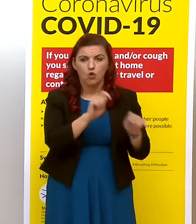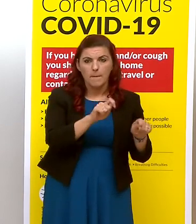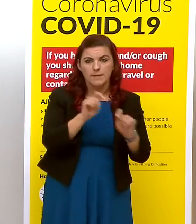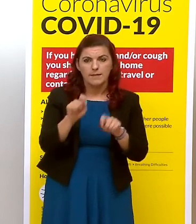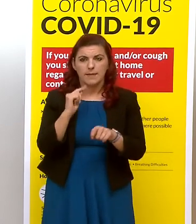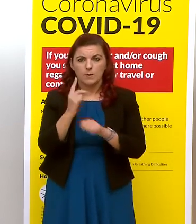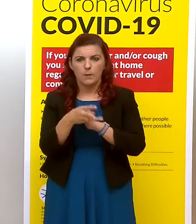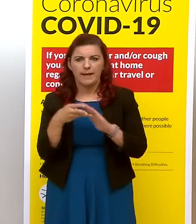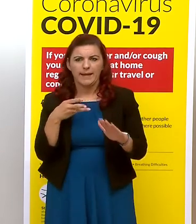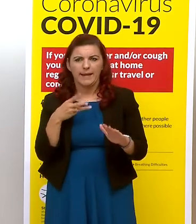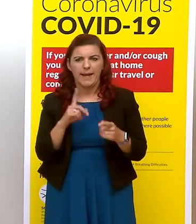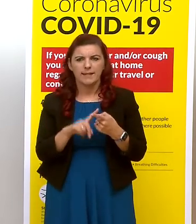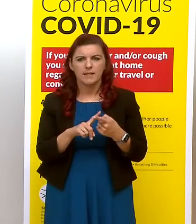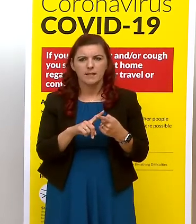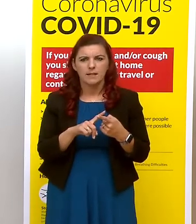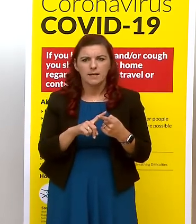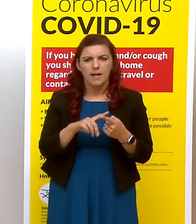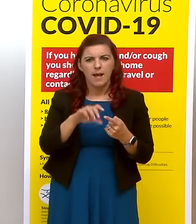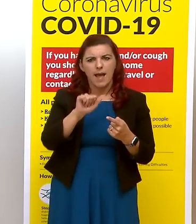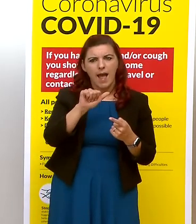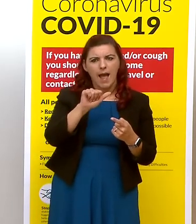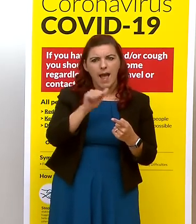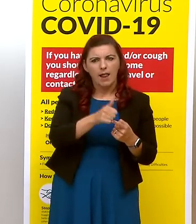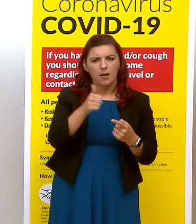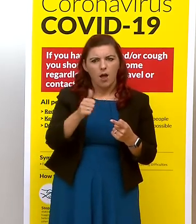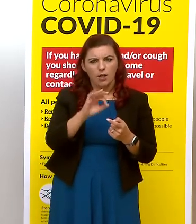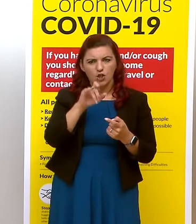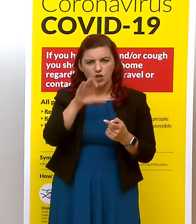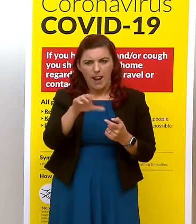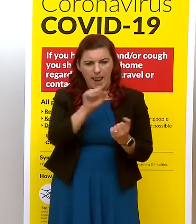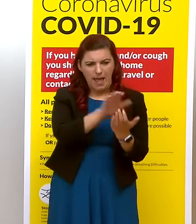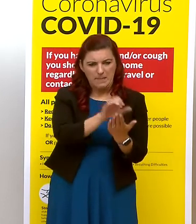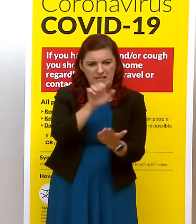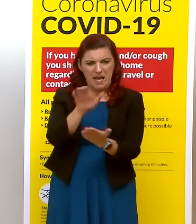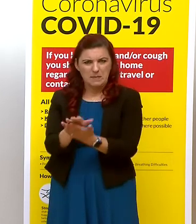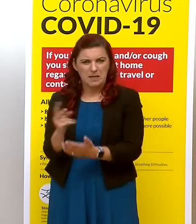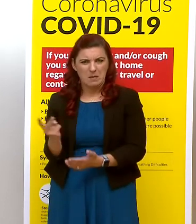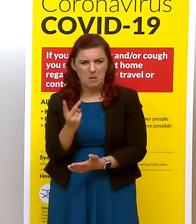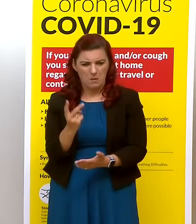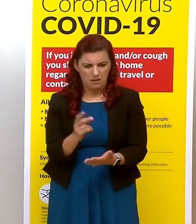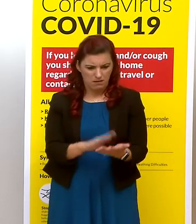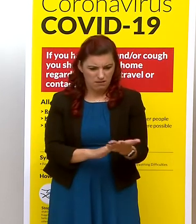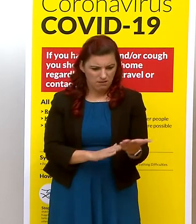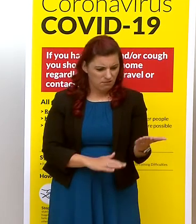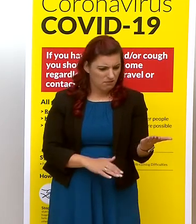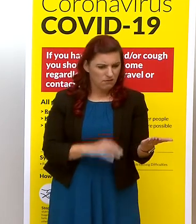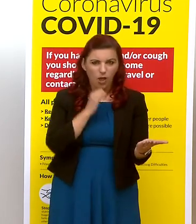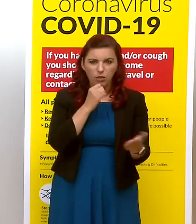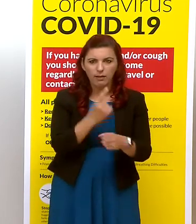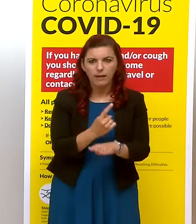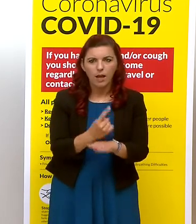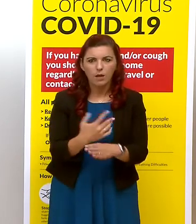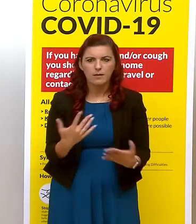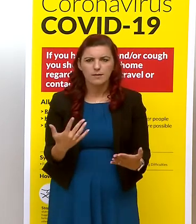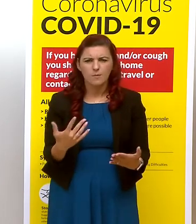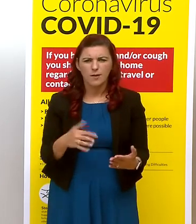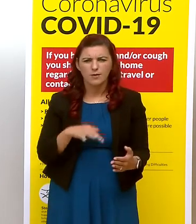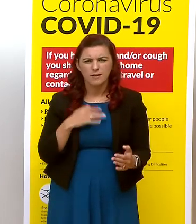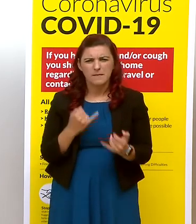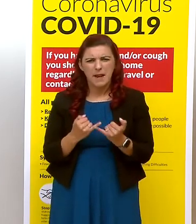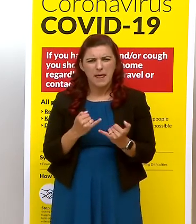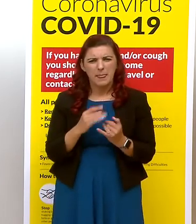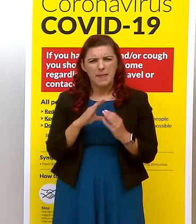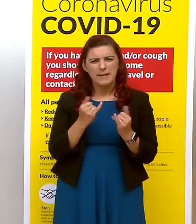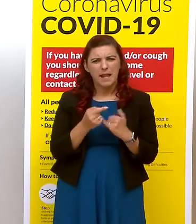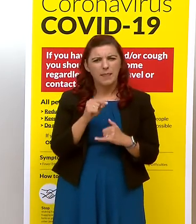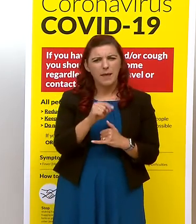the alcohol gel was empty in both places, and I thought, well, that's a bit odd, like, for me to find it like that.